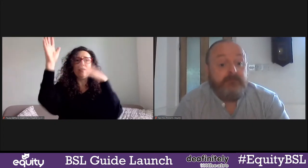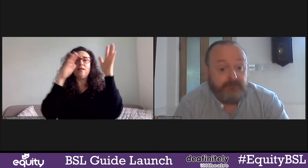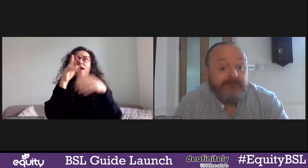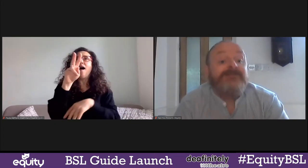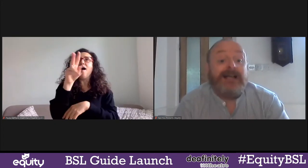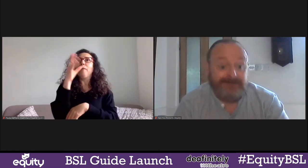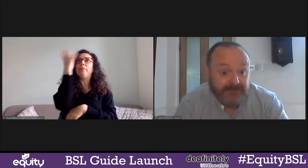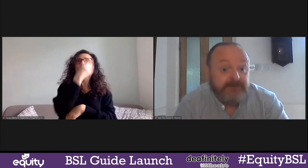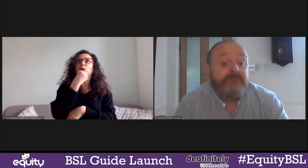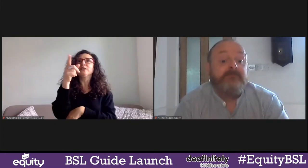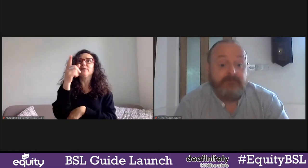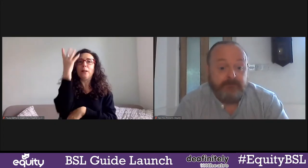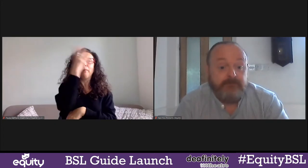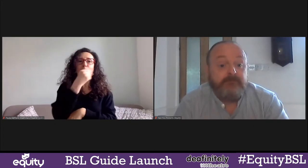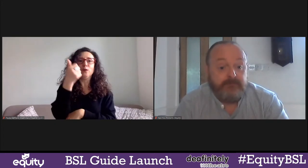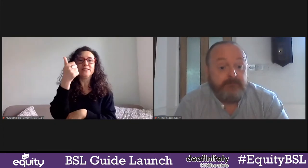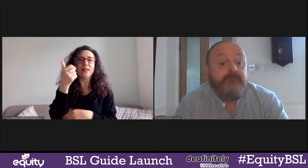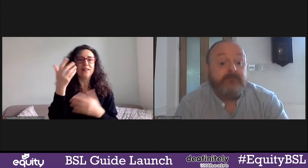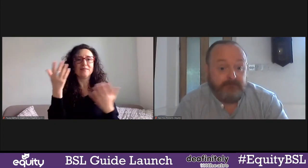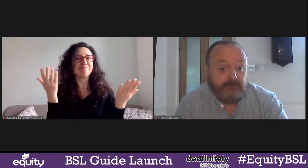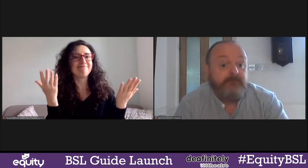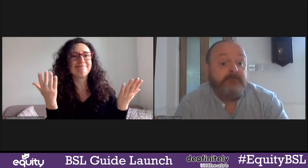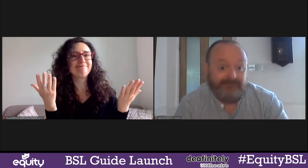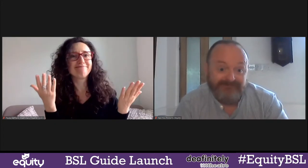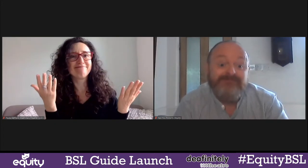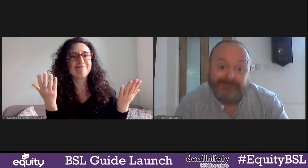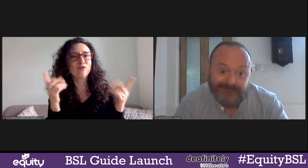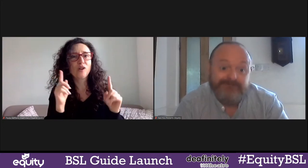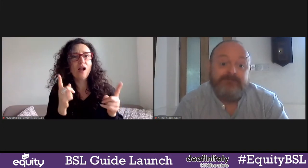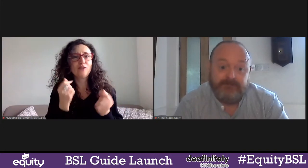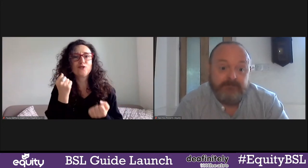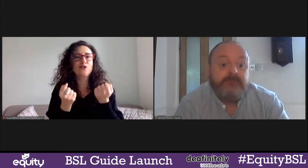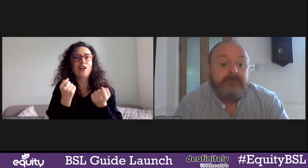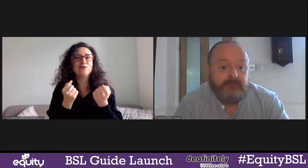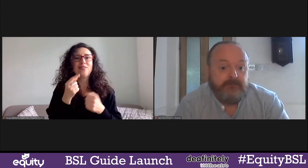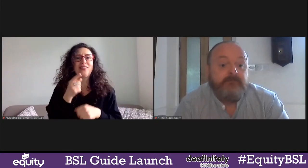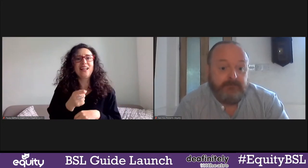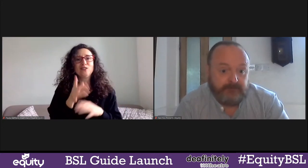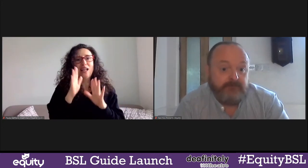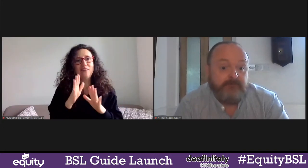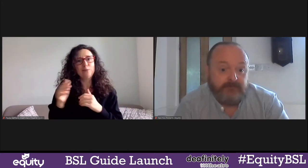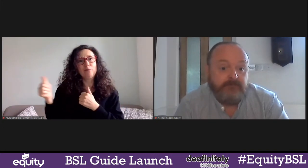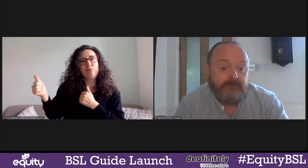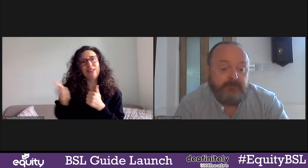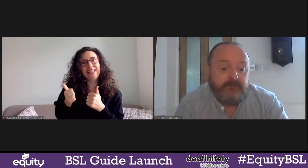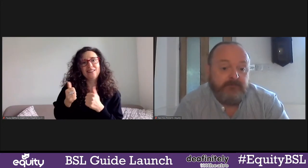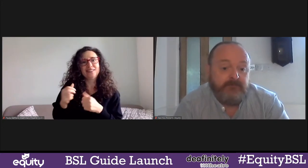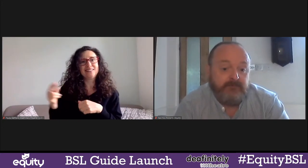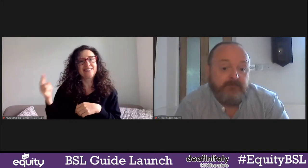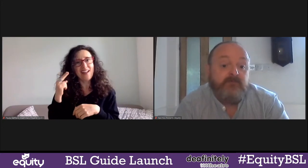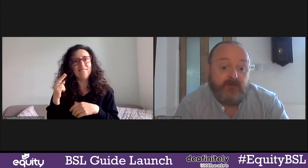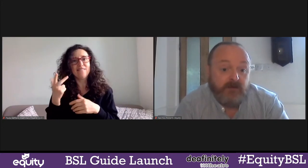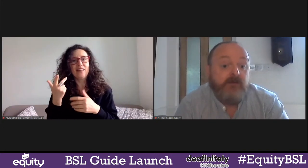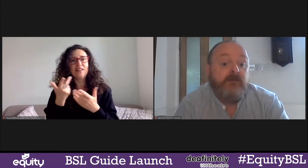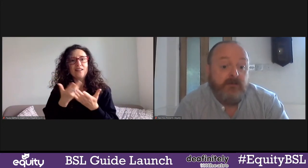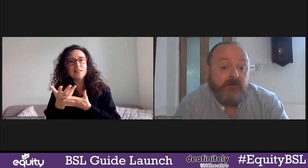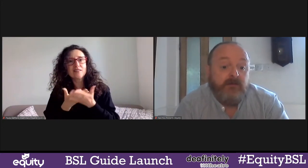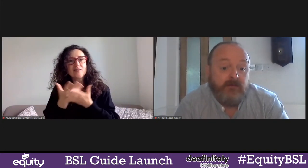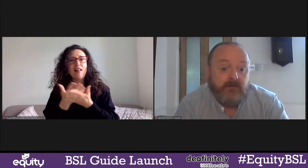Absolutely. If someone is not aware of sign language, they can just see someone moving their hands and think, oh, that looks beautiful, and not know whether they're actually using the